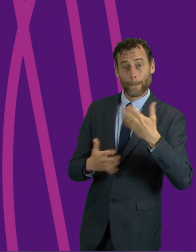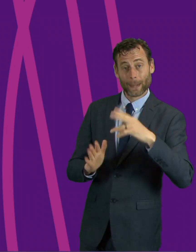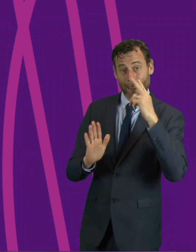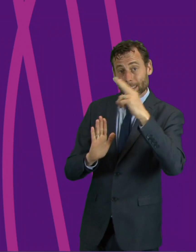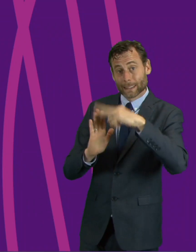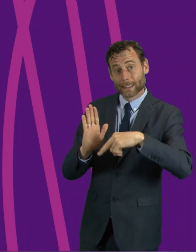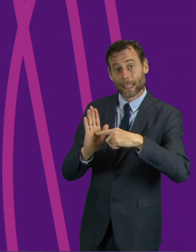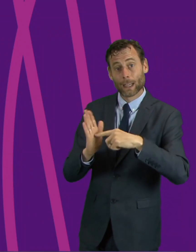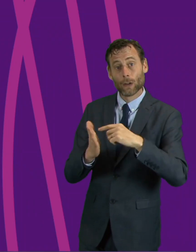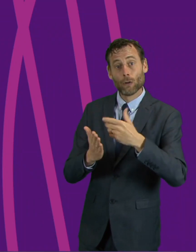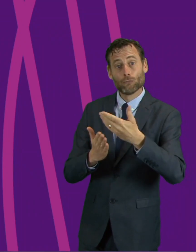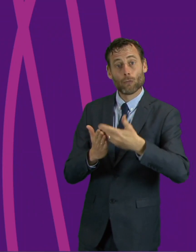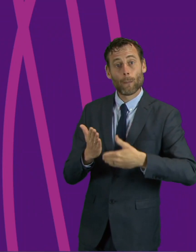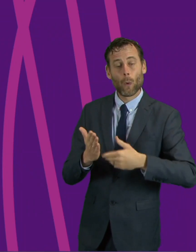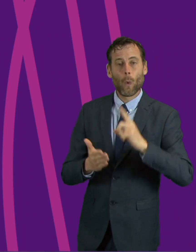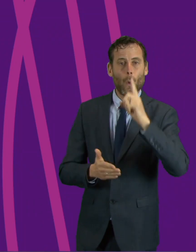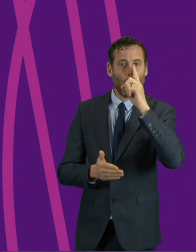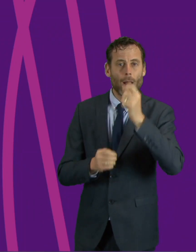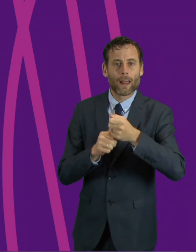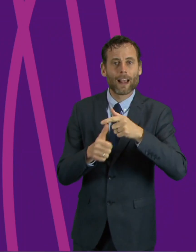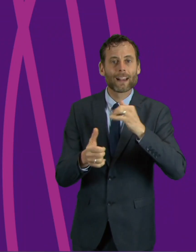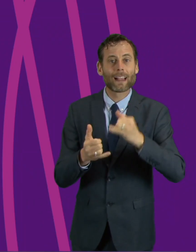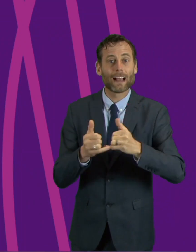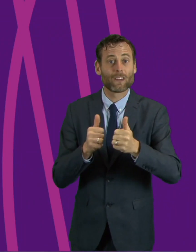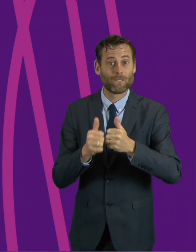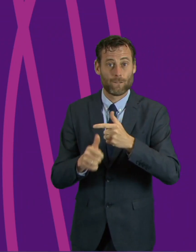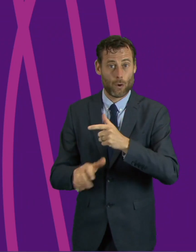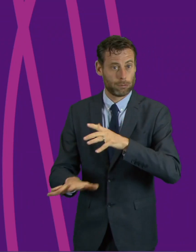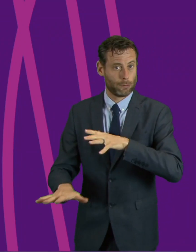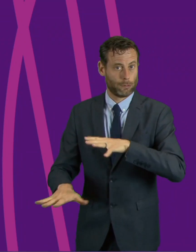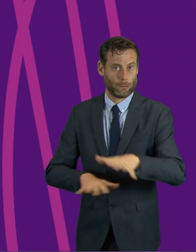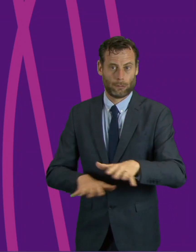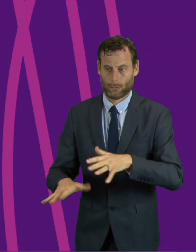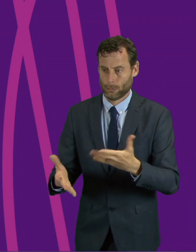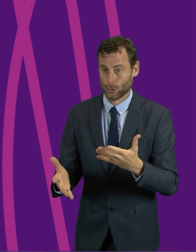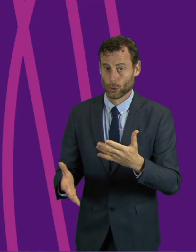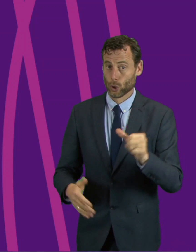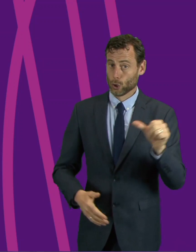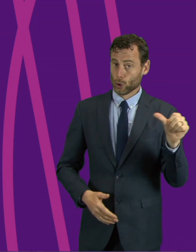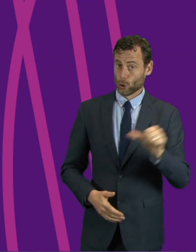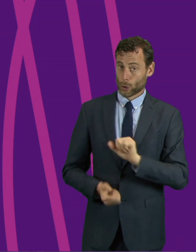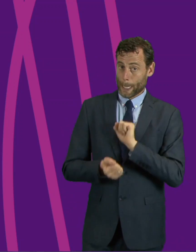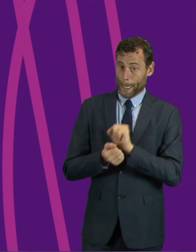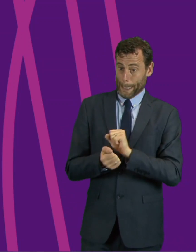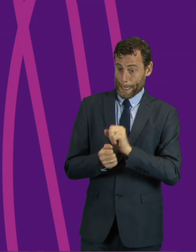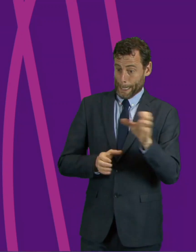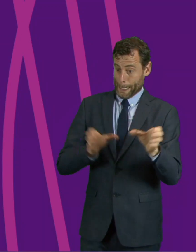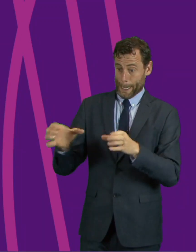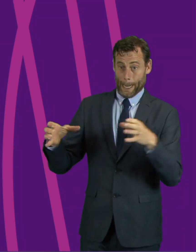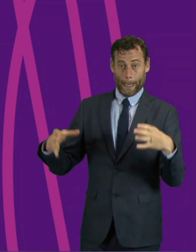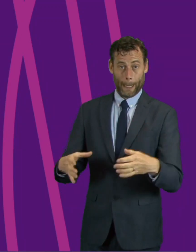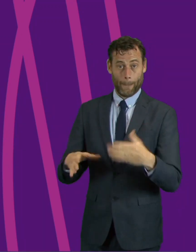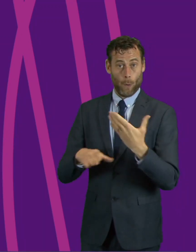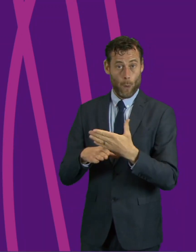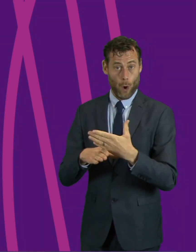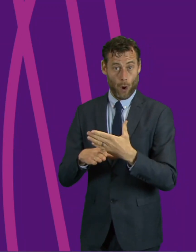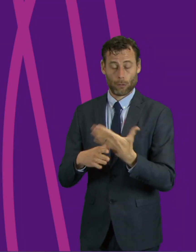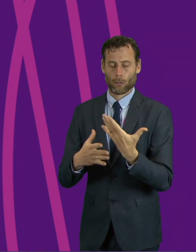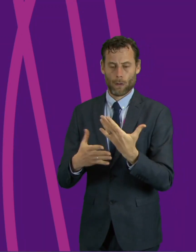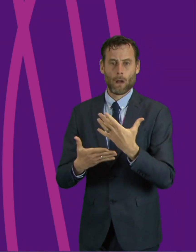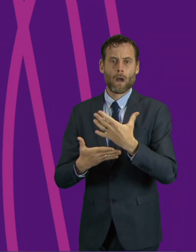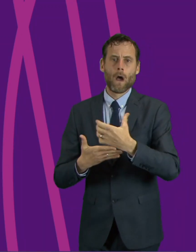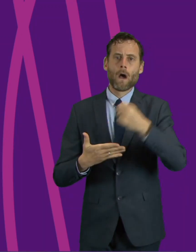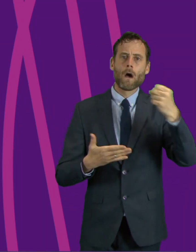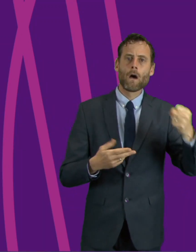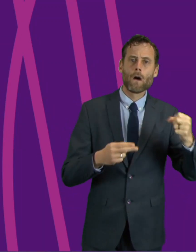that oil and gas firms are grappling with whether to furlough workers or go straight to redundancies, which may well be